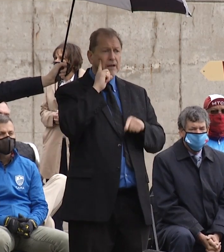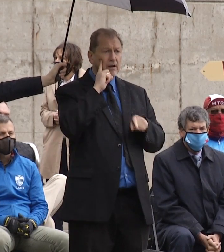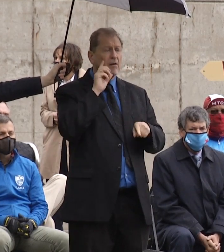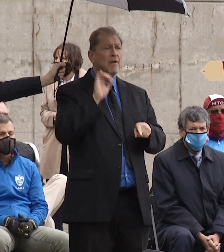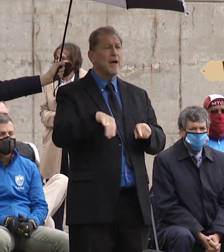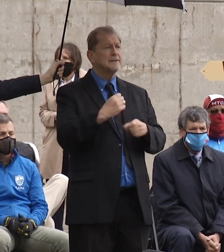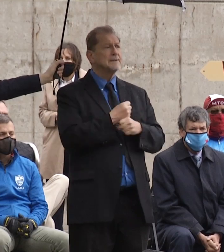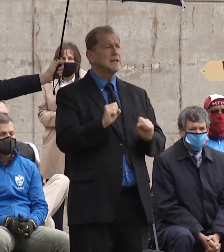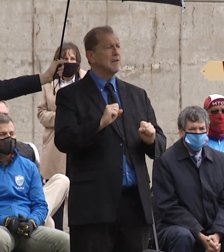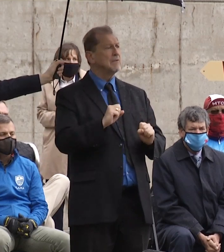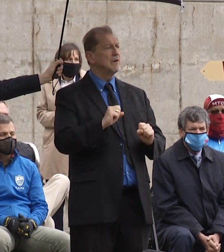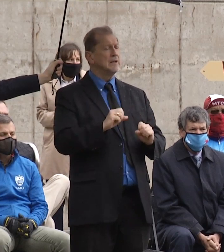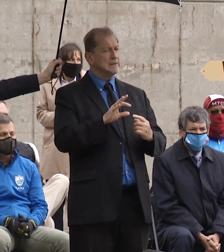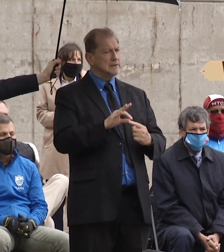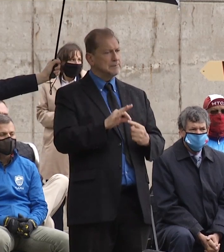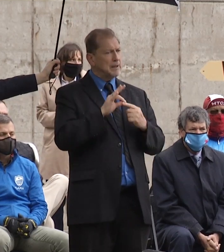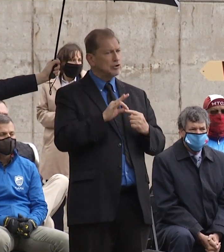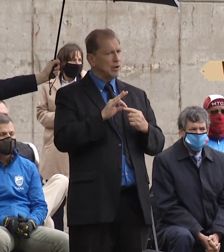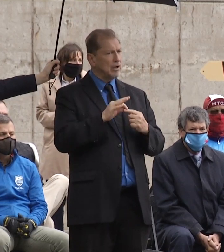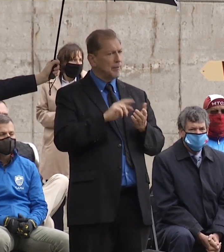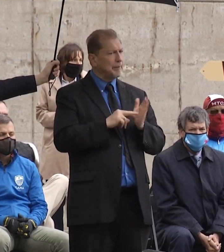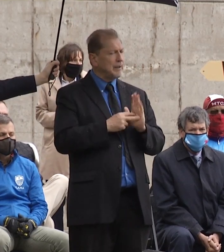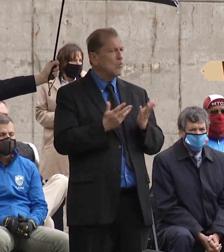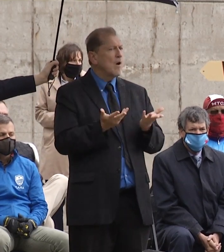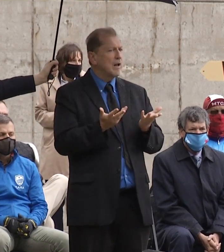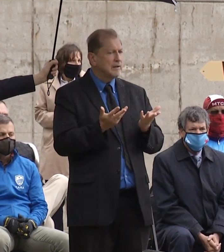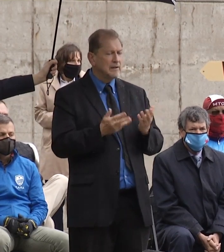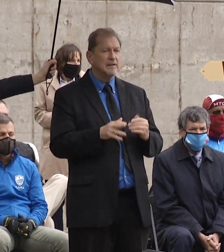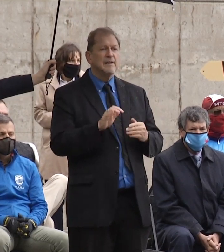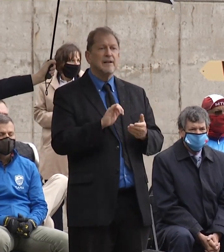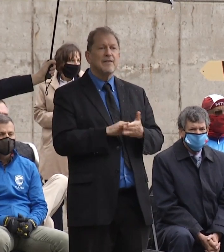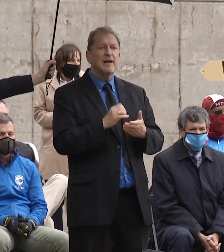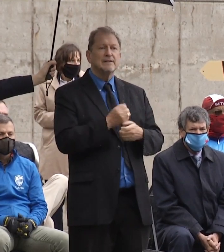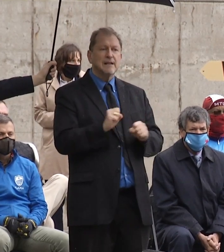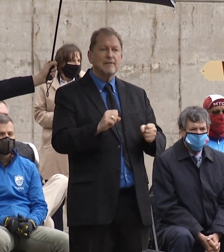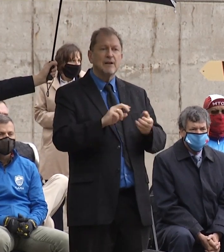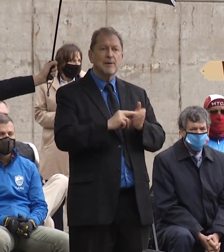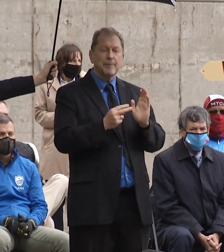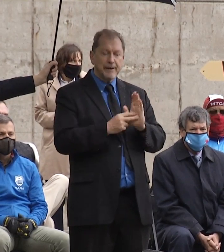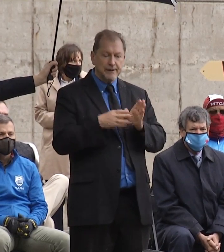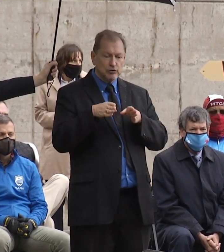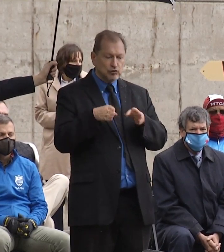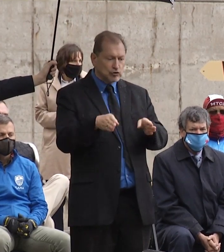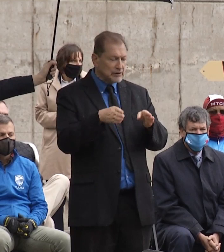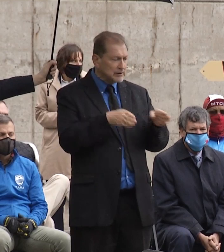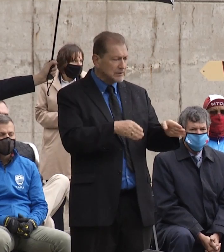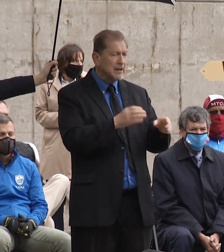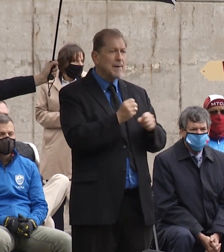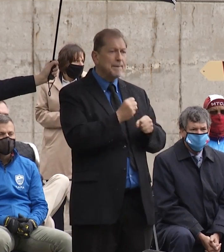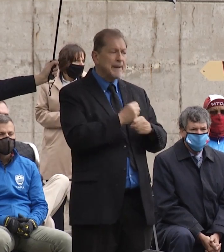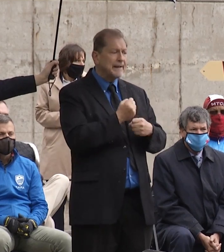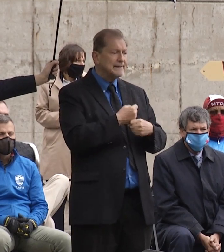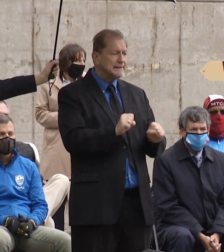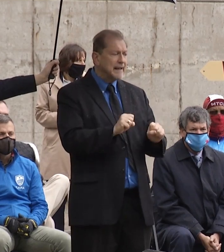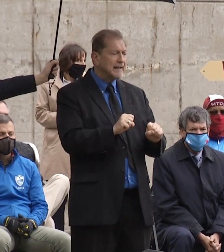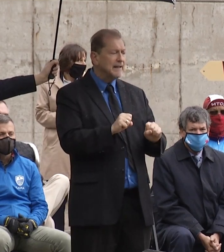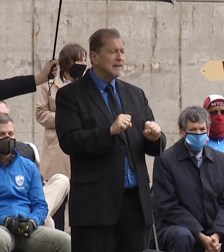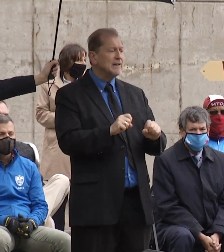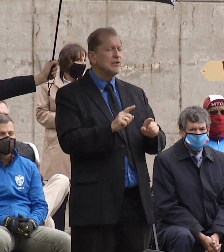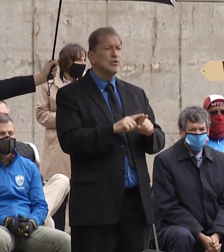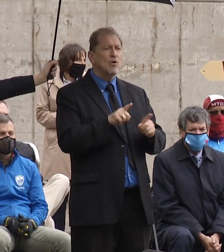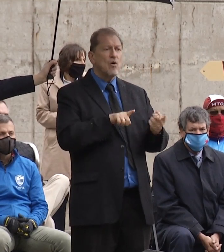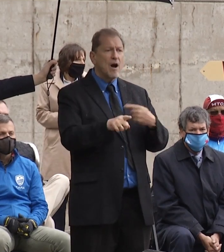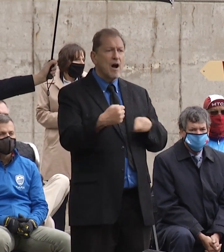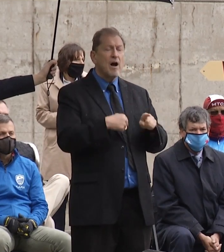Chicago in very particular ways, but that safety extends to our streets and making them safer to navigate. Whether you're